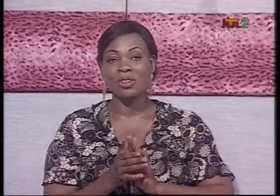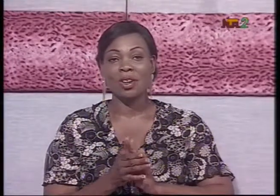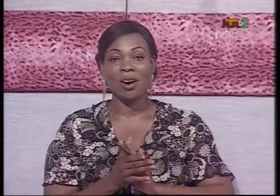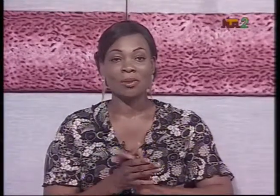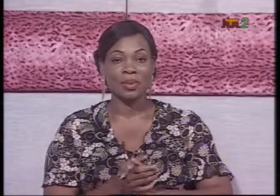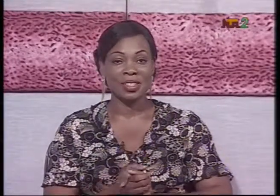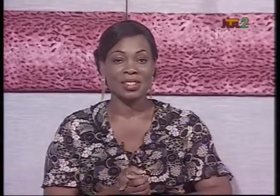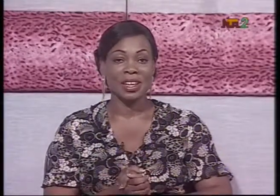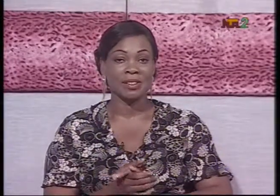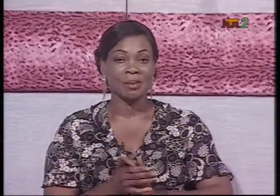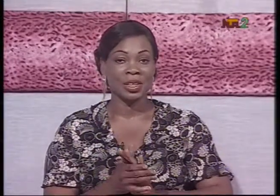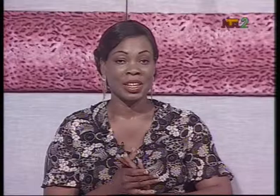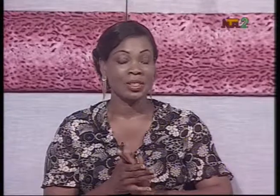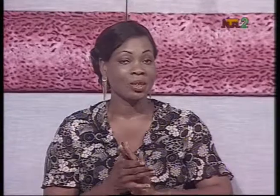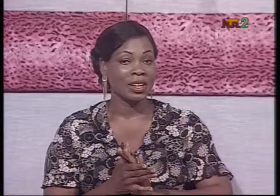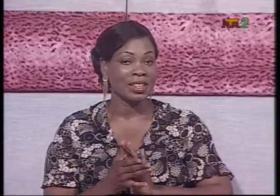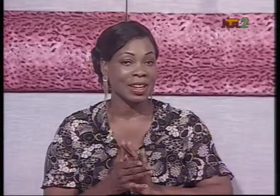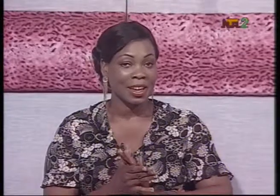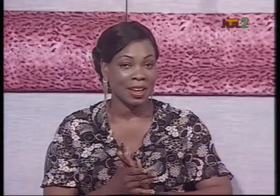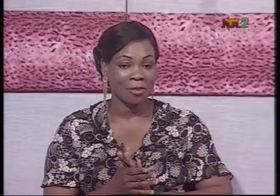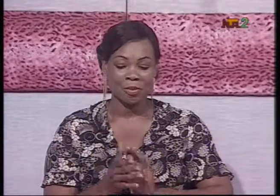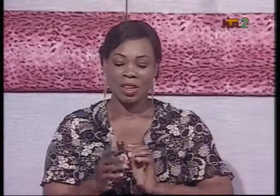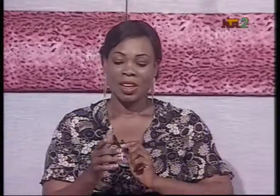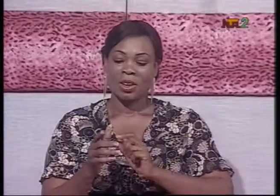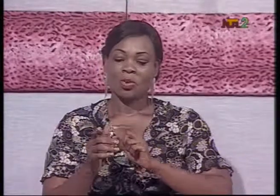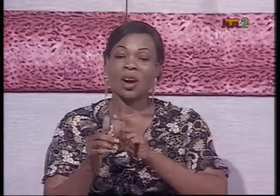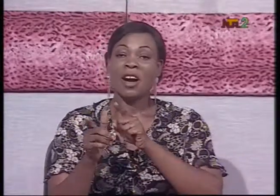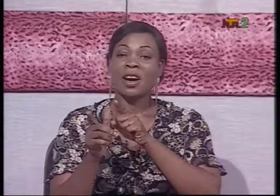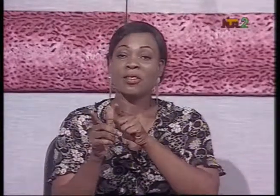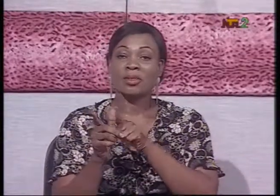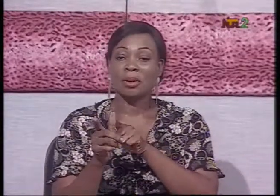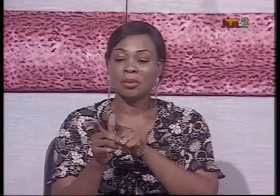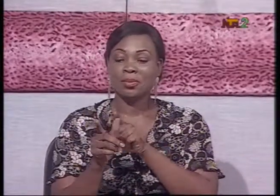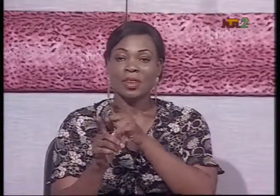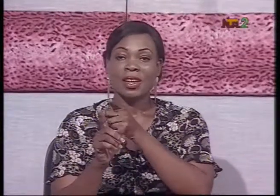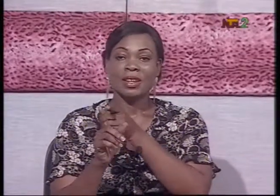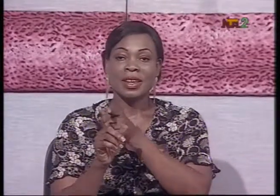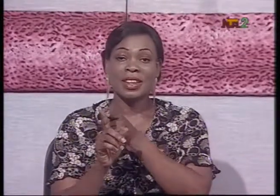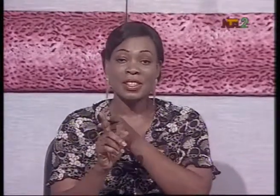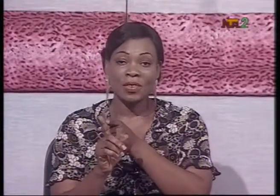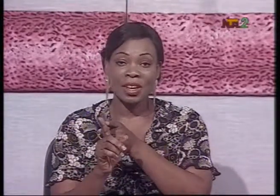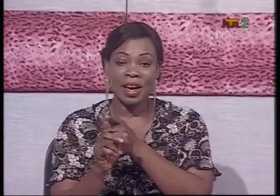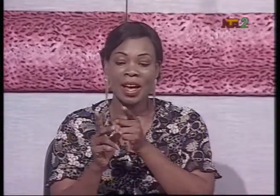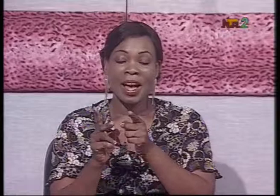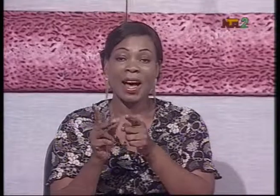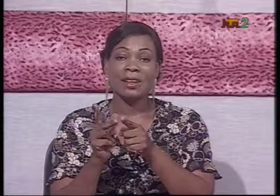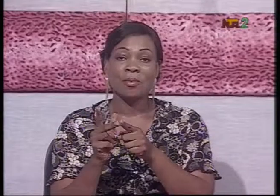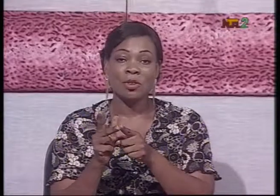all the patience as a beginner to learn letter K. We'll have our thumb, the index finger, and the middle